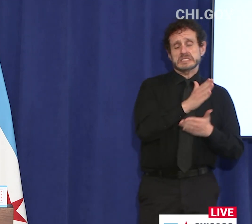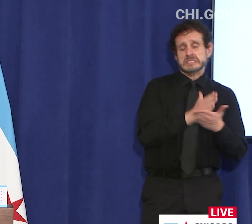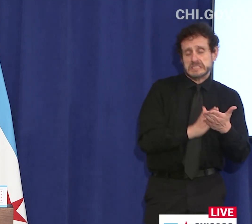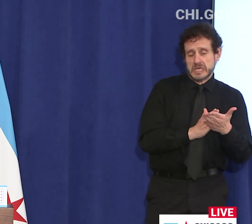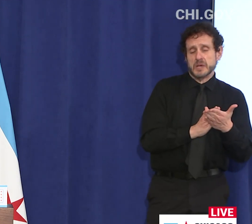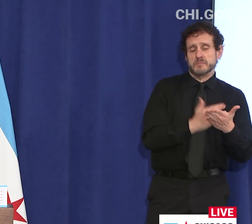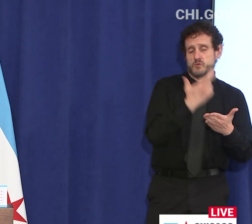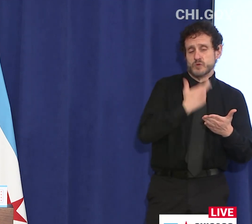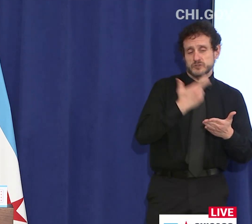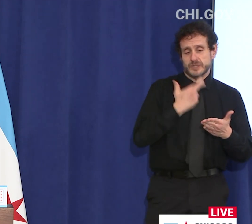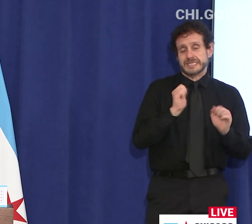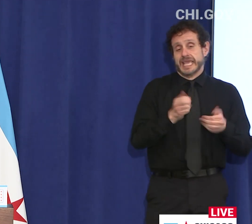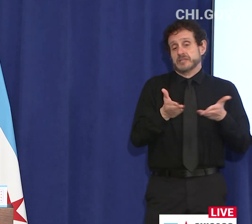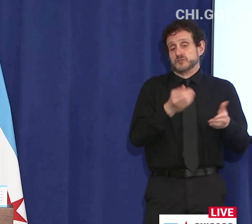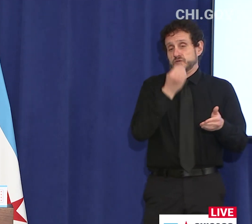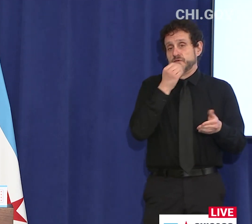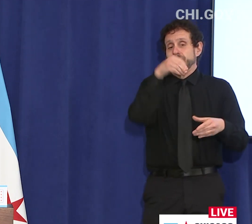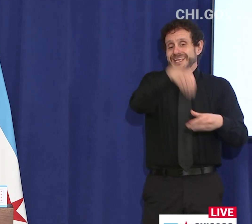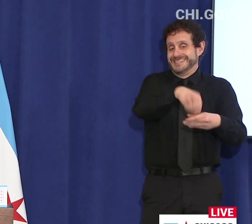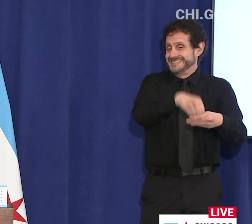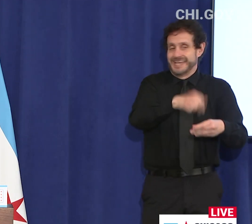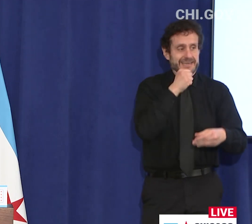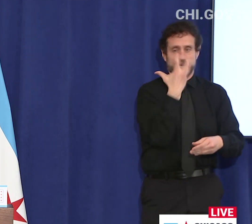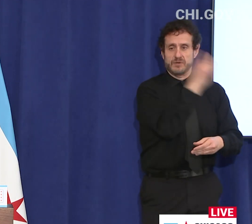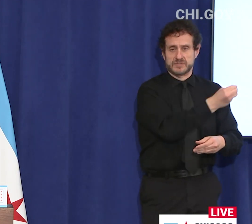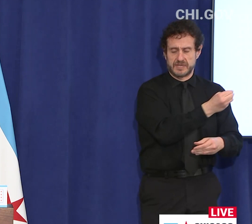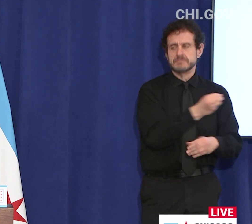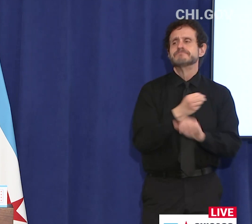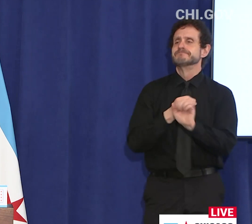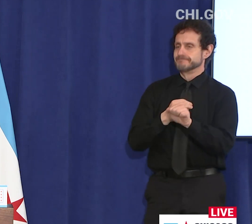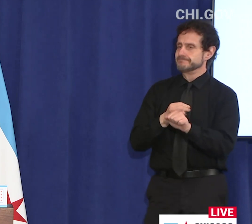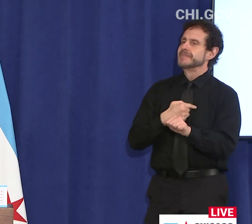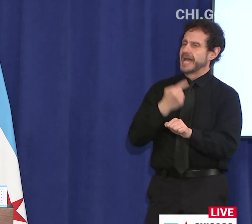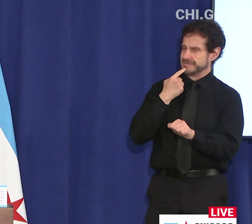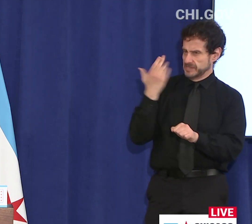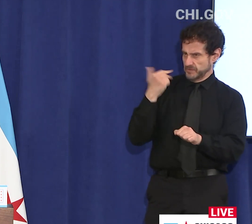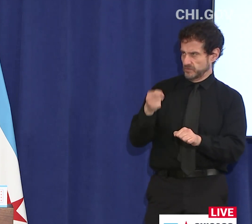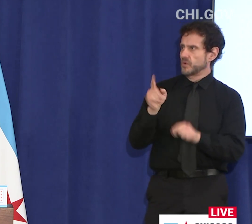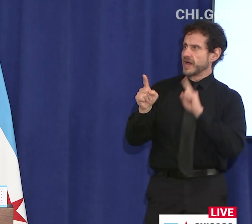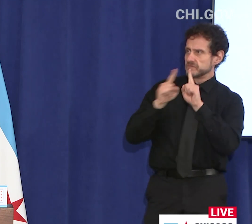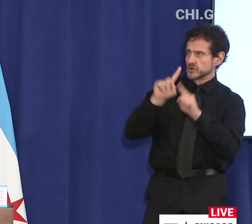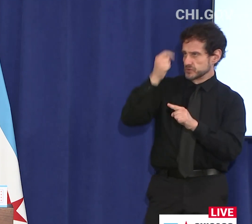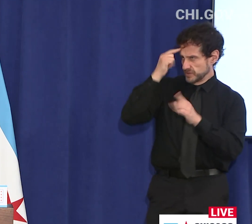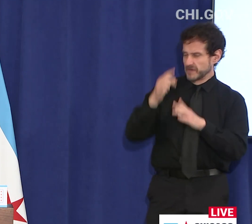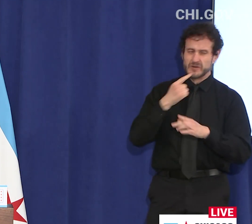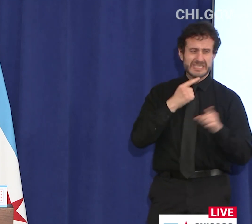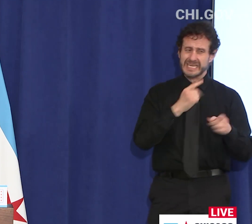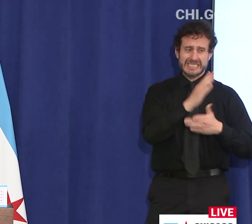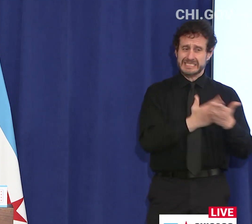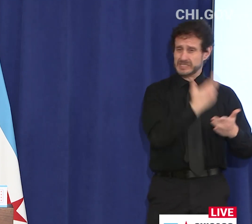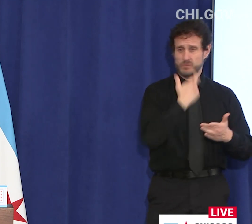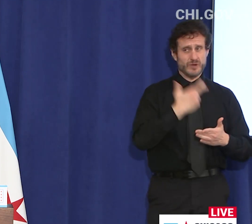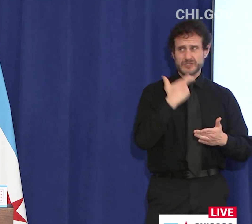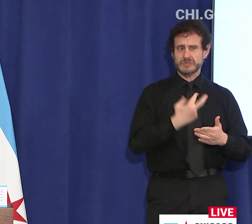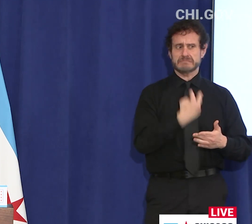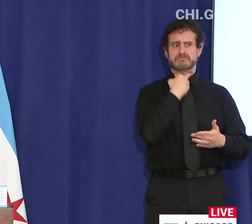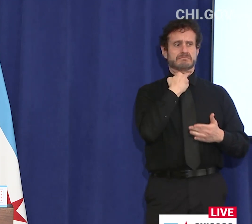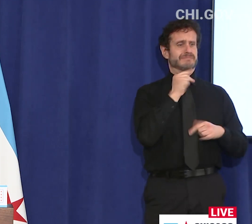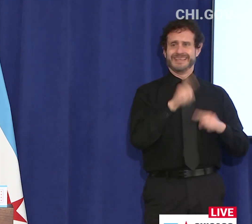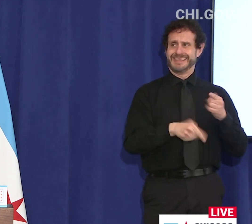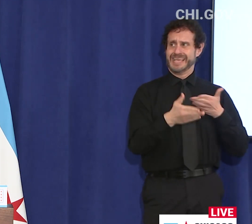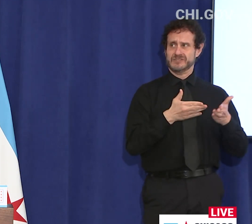I just mentioned that. I have spoken to him very recently about this very issue and really made the case